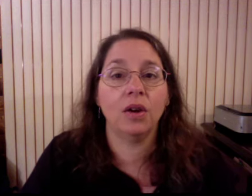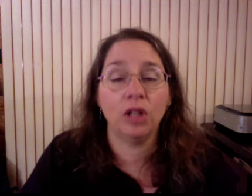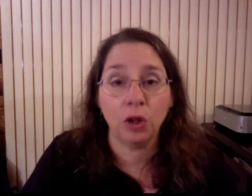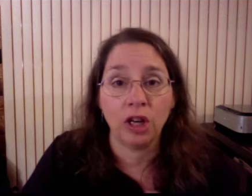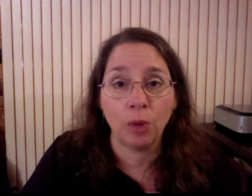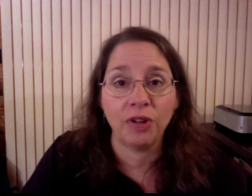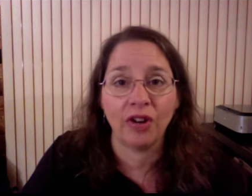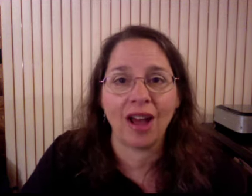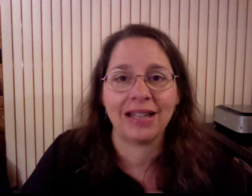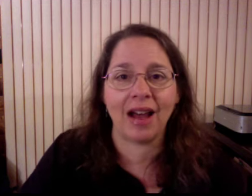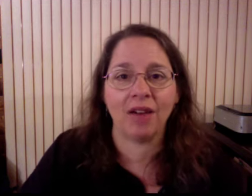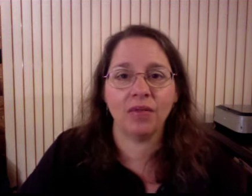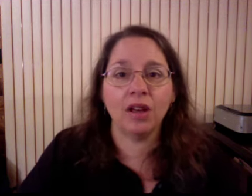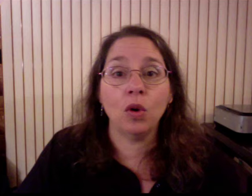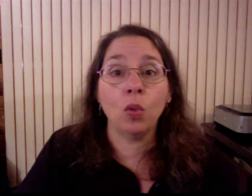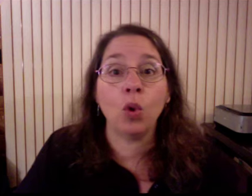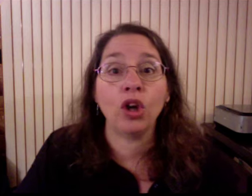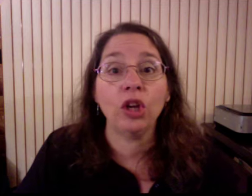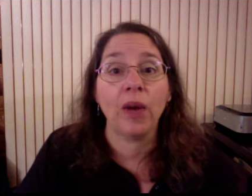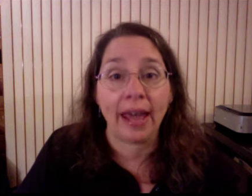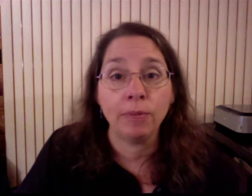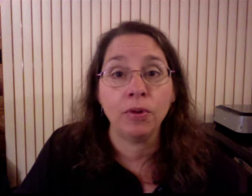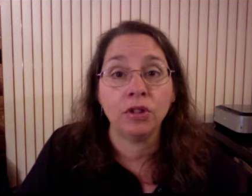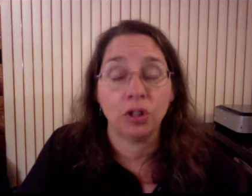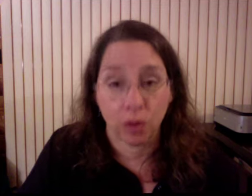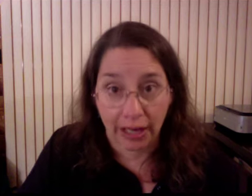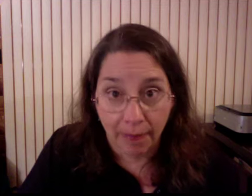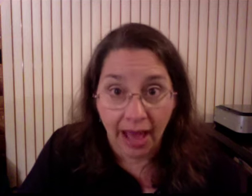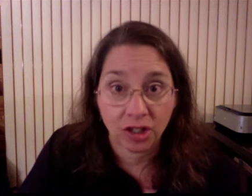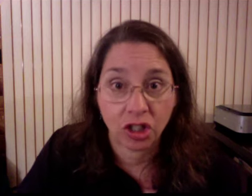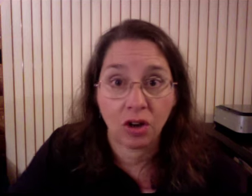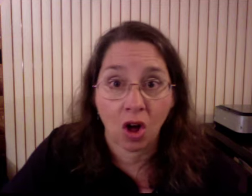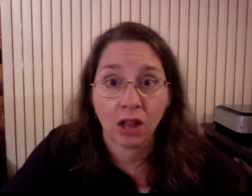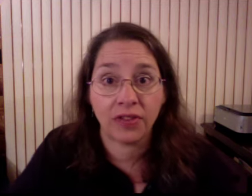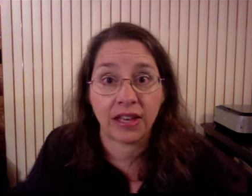You can open your eyes now. Were you able to imagine all of this?